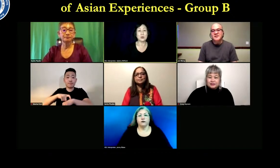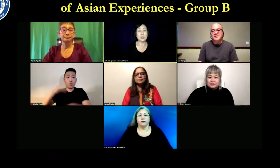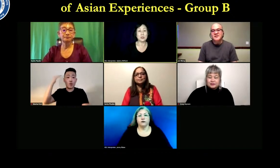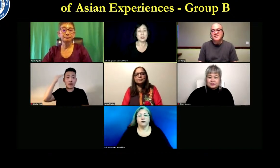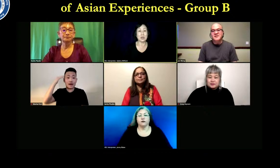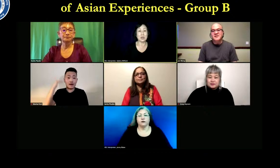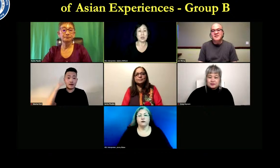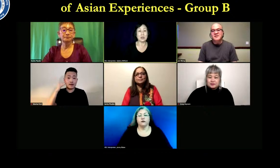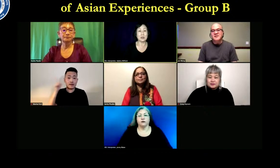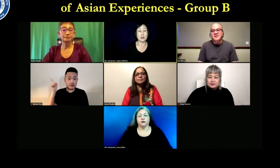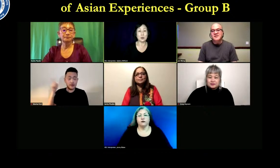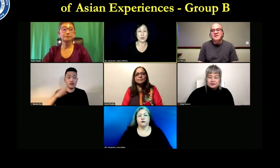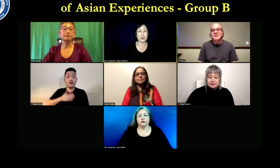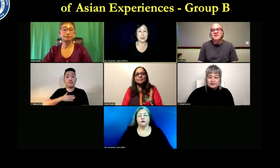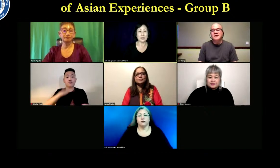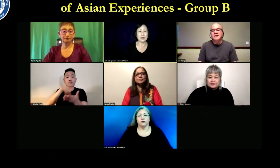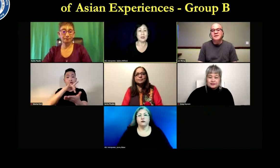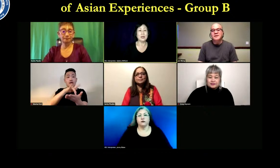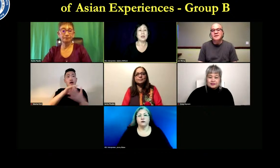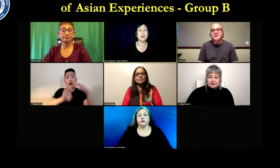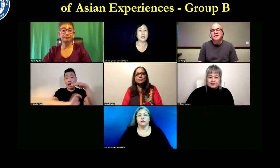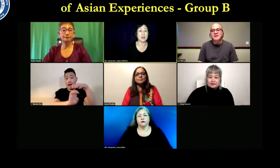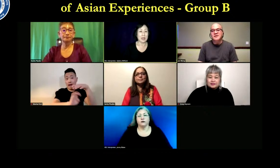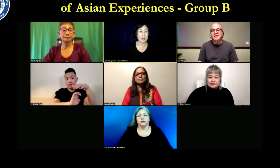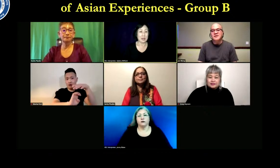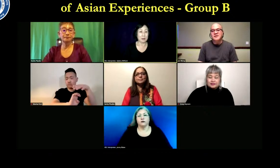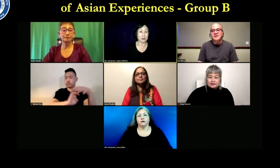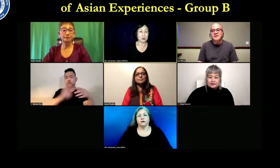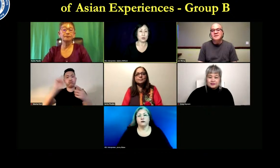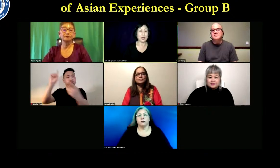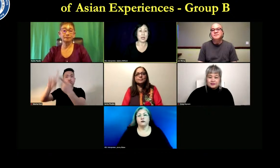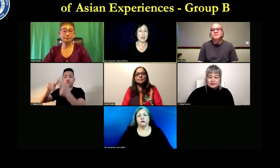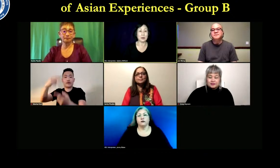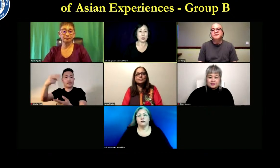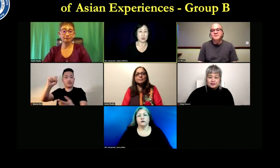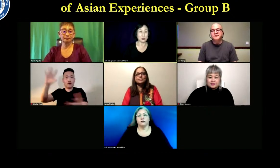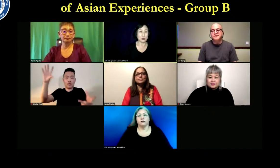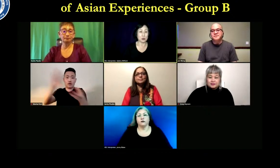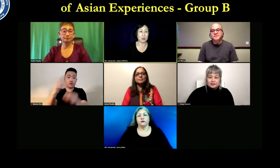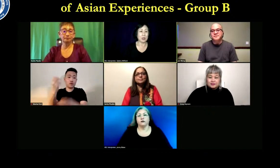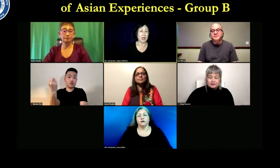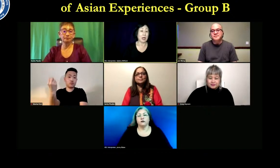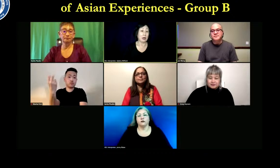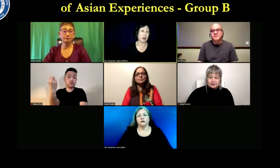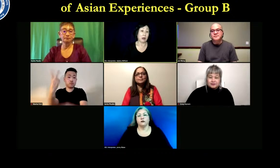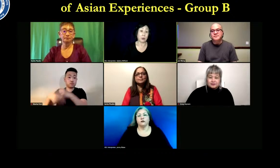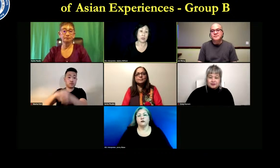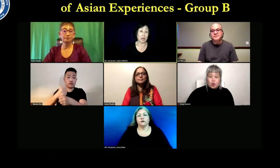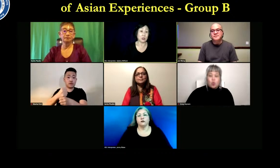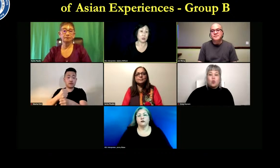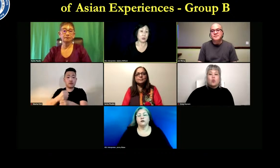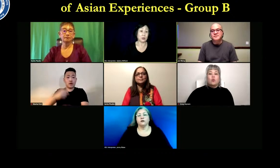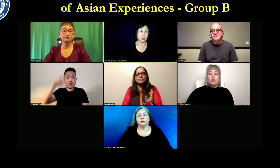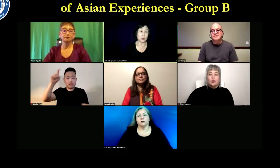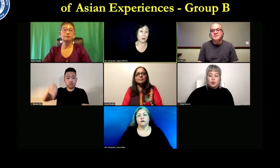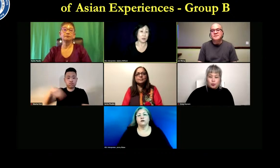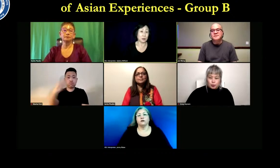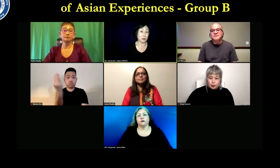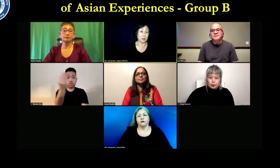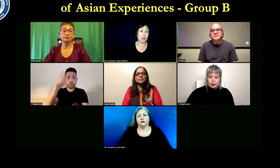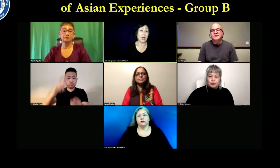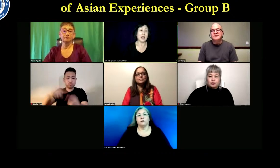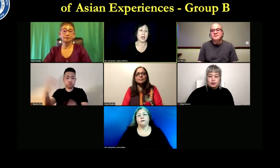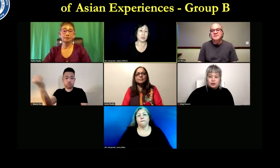So when I was in Korea and middle school and elementary school, all the way to high school for